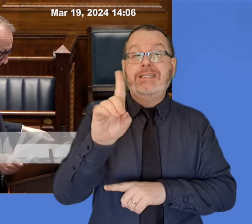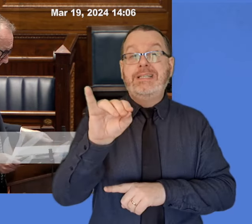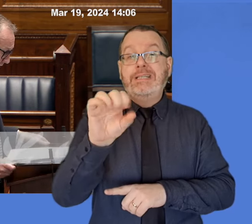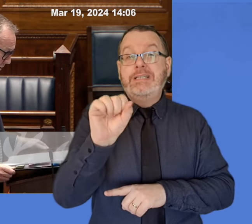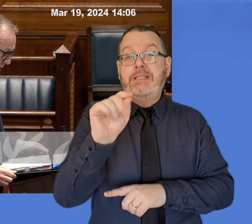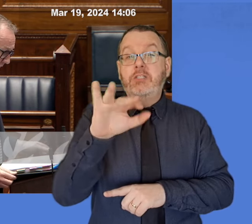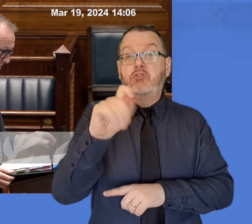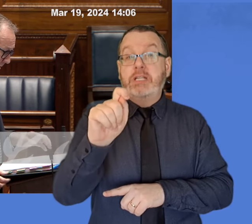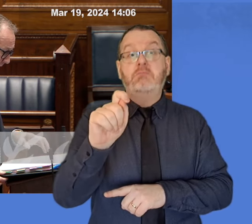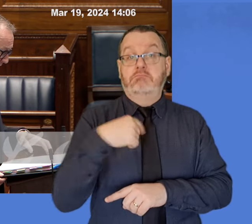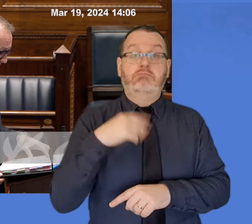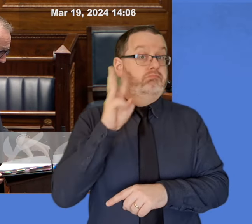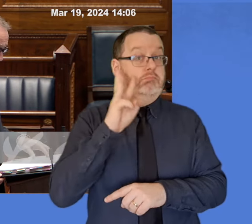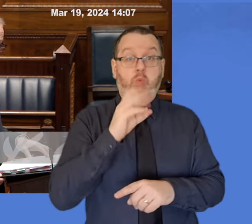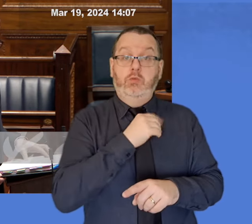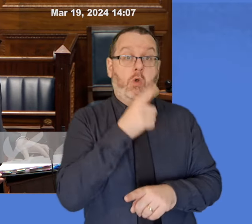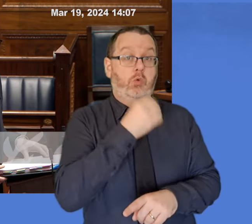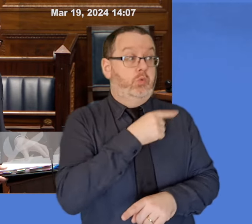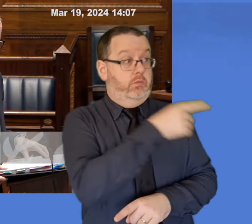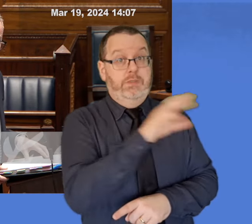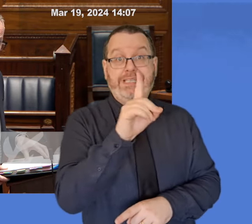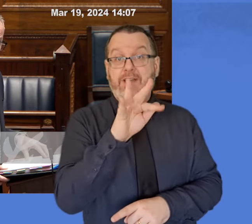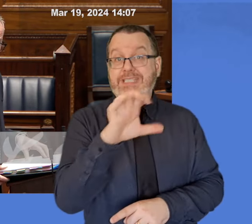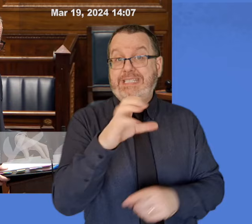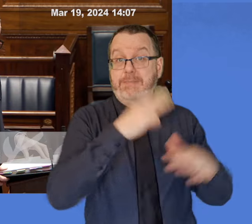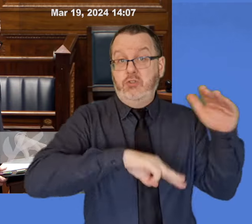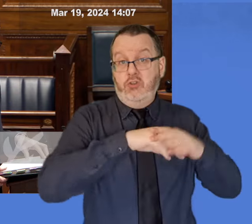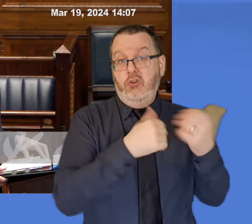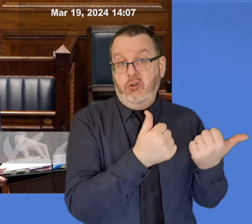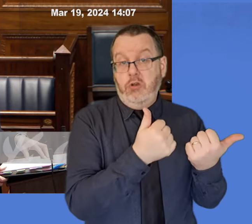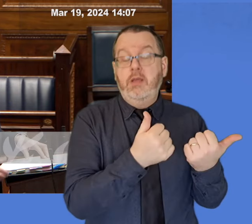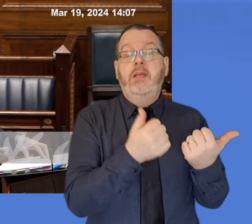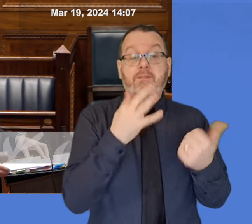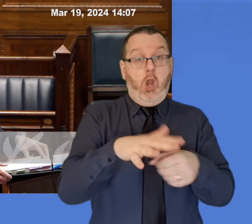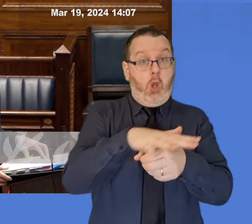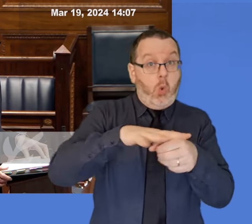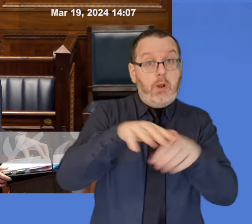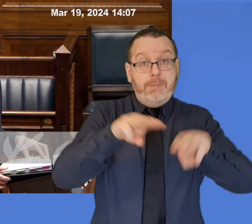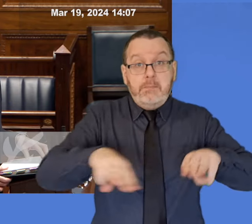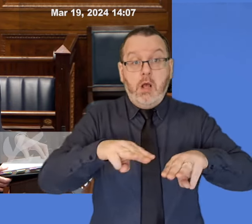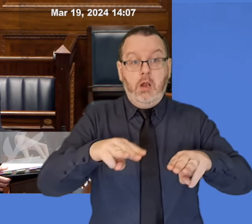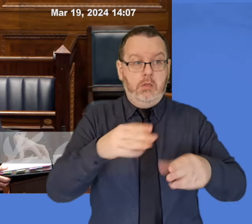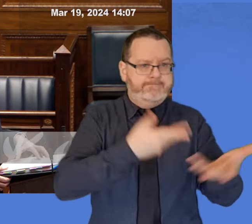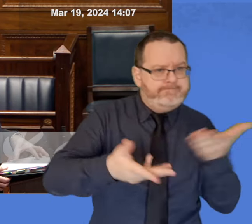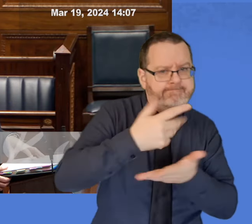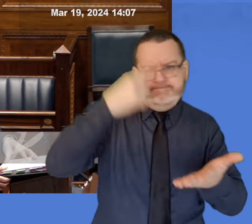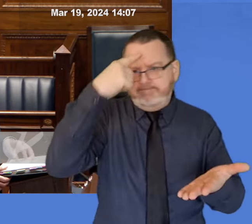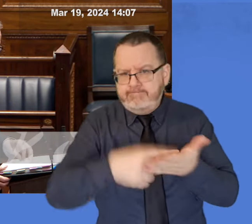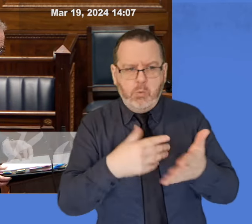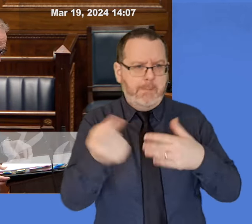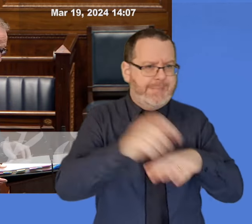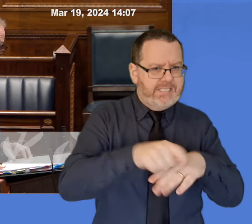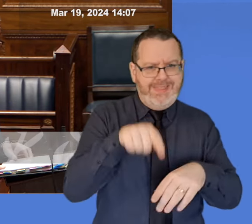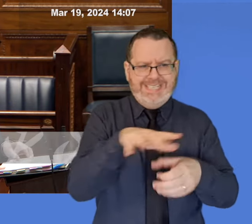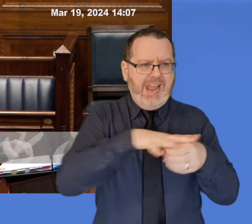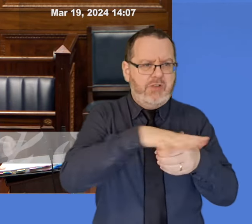But I believe the more people we have active and working in the local area deciding the economic future and best policy for that specific